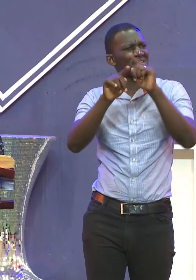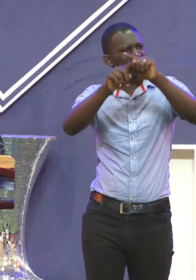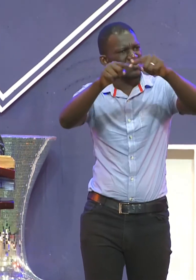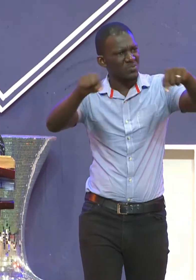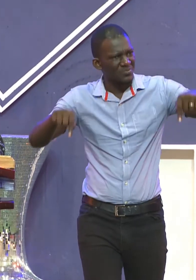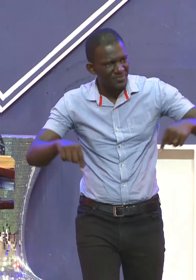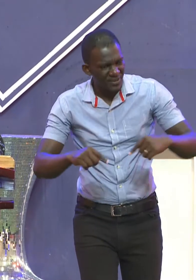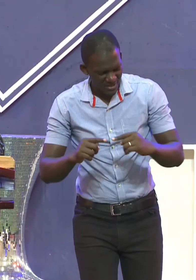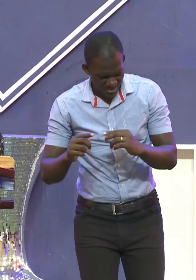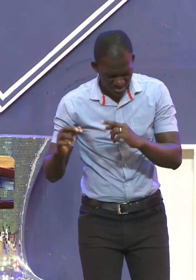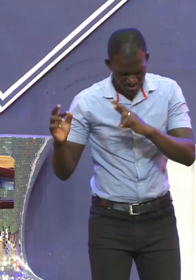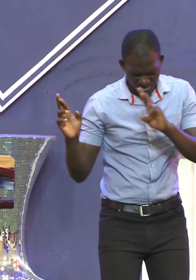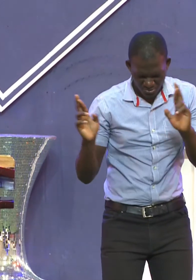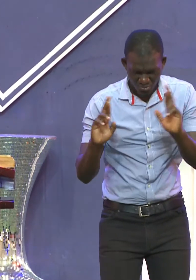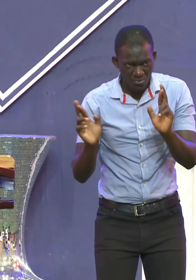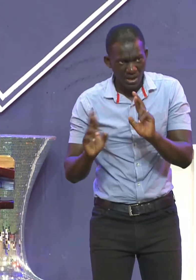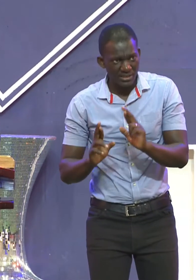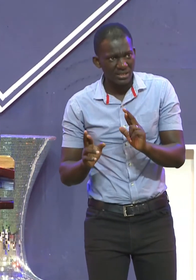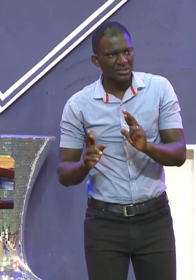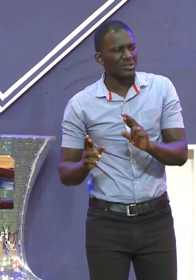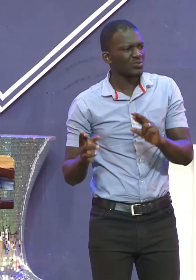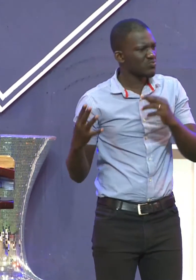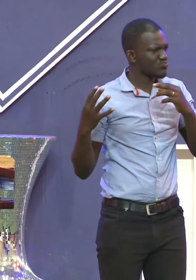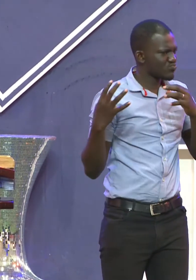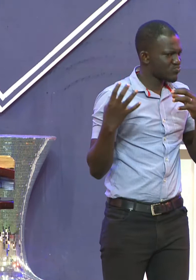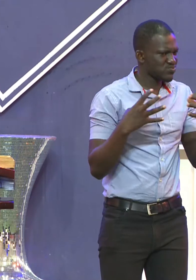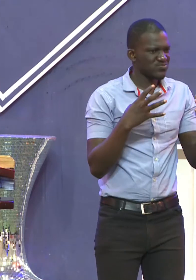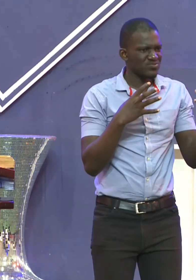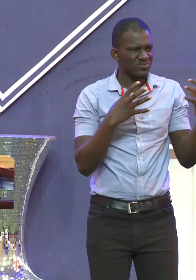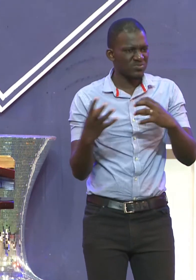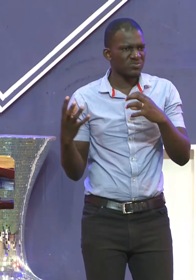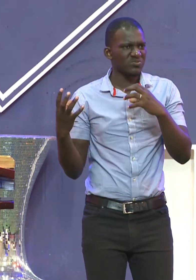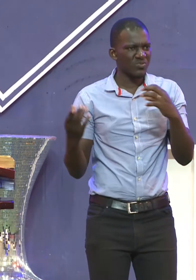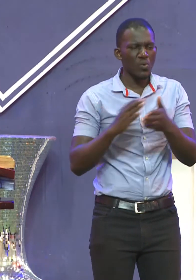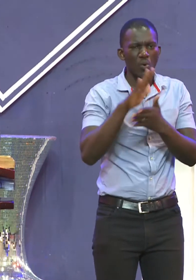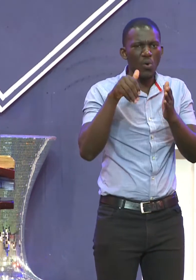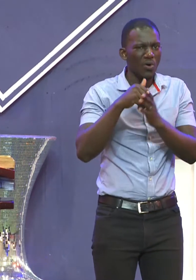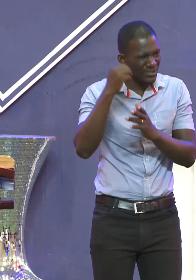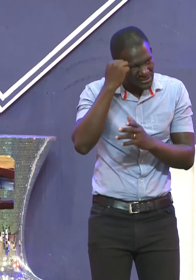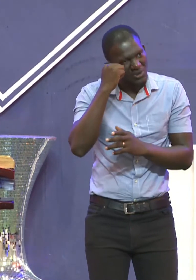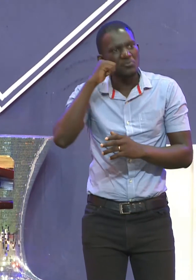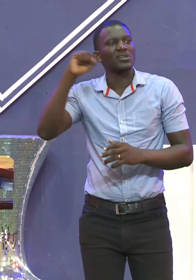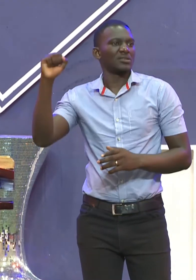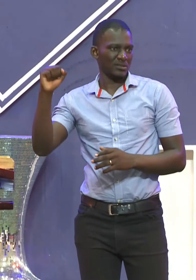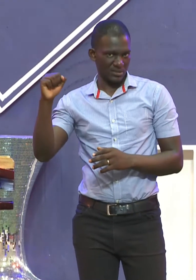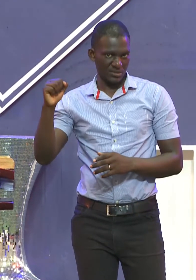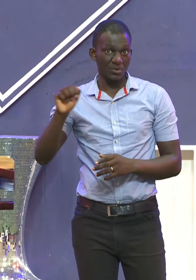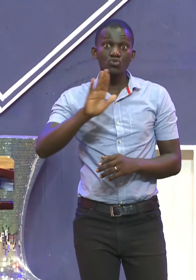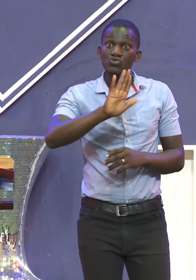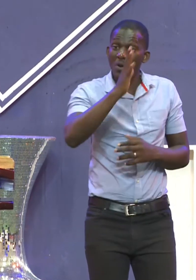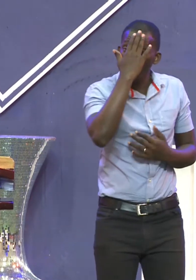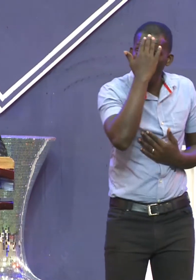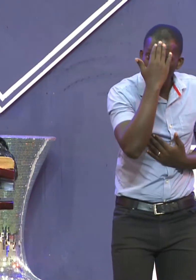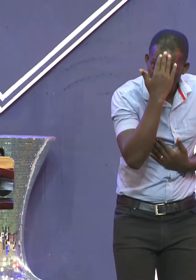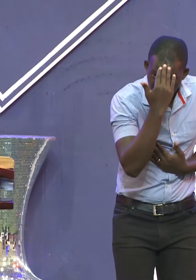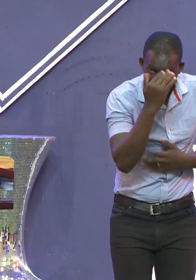tweteeseteese. Okuwala negwanga kubutagonda bonna okugonda kwammwe